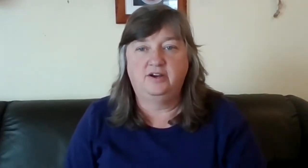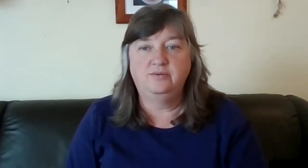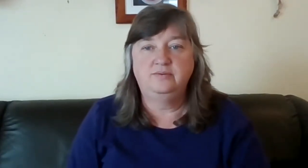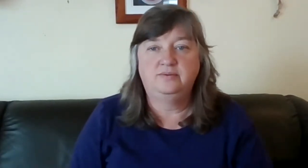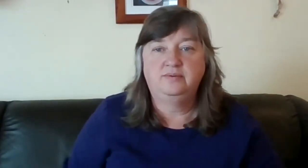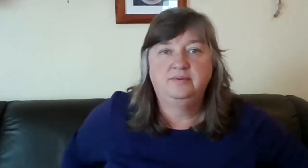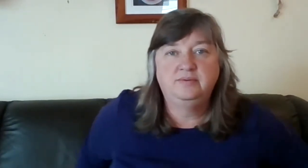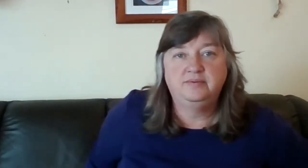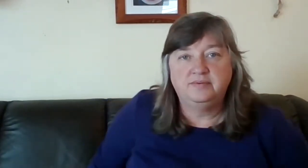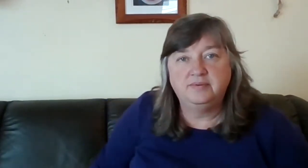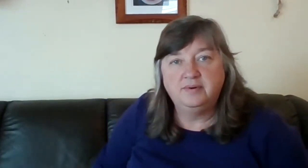Potato.